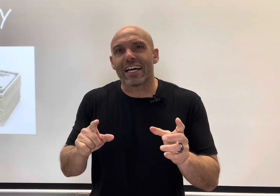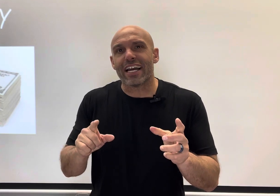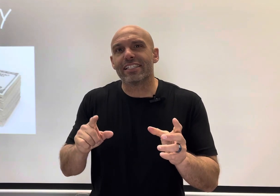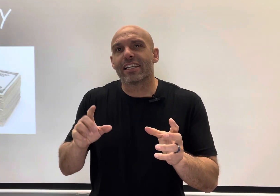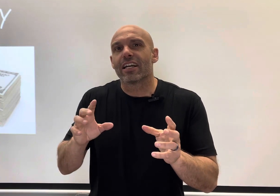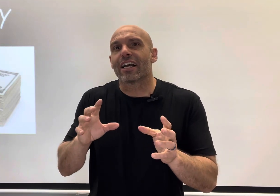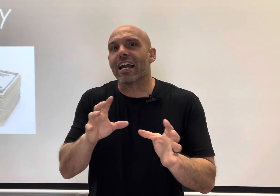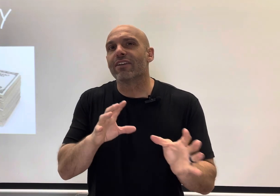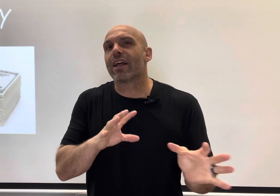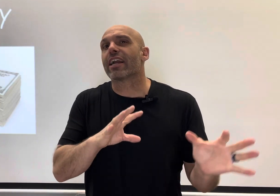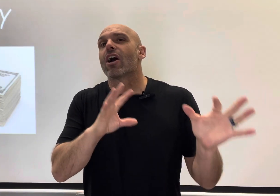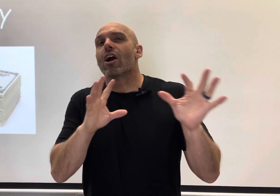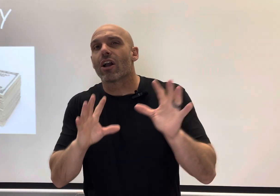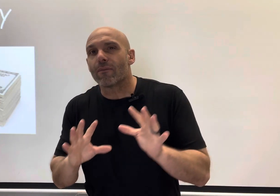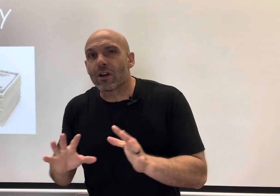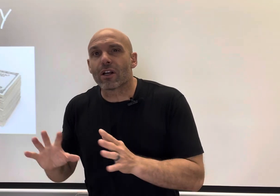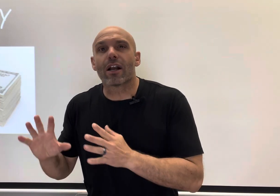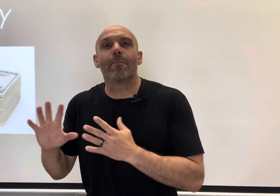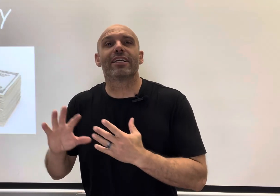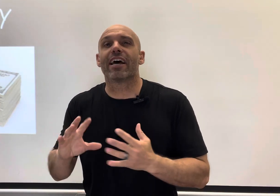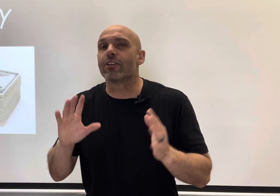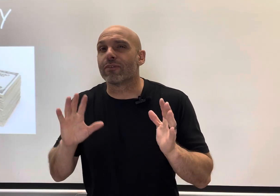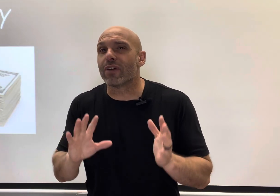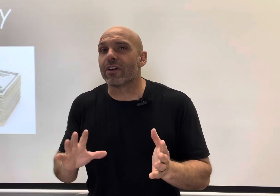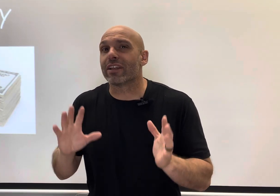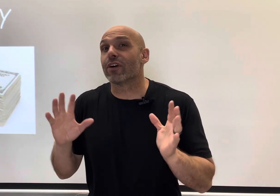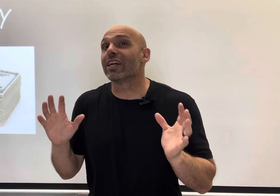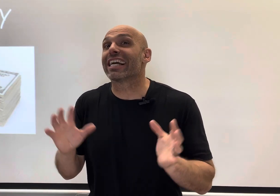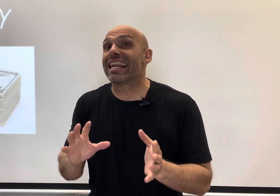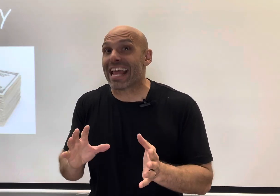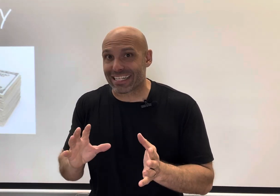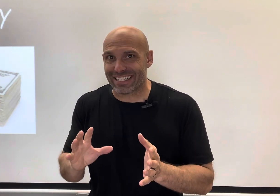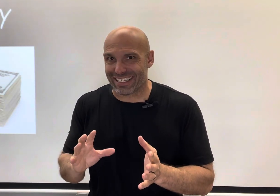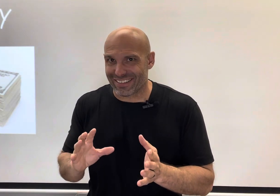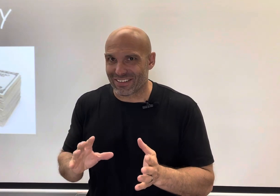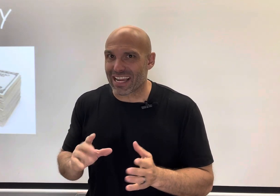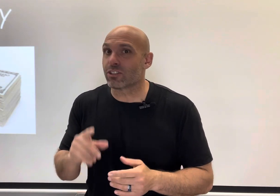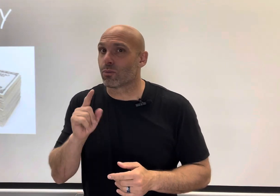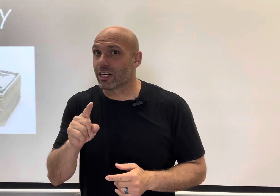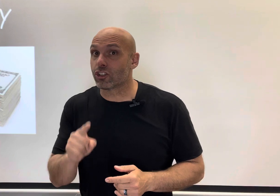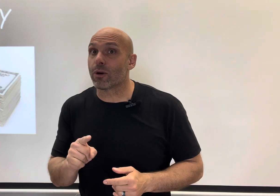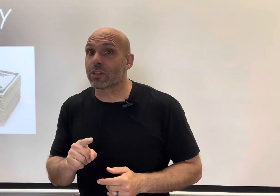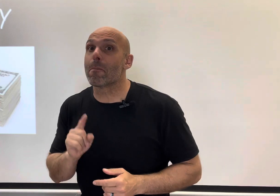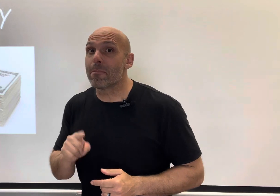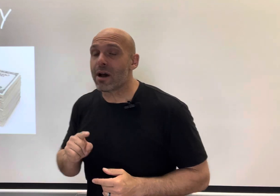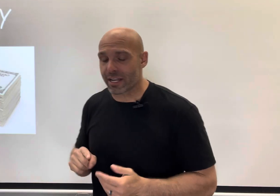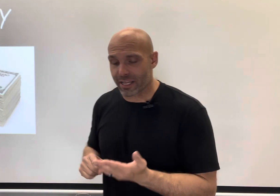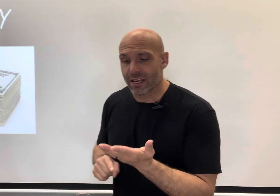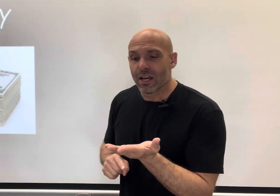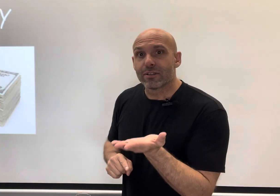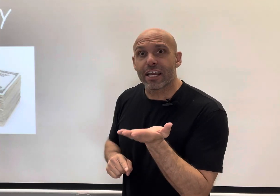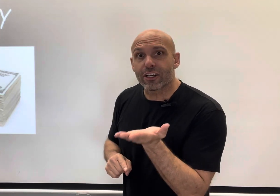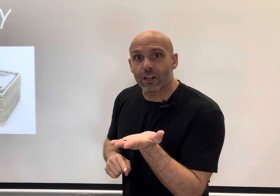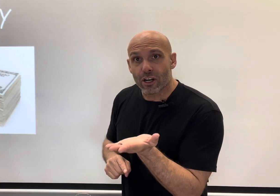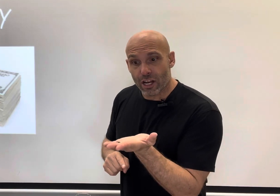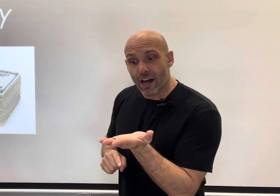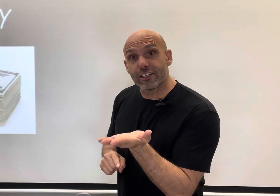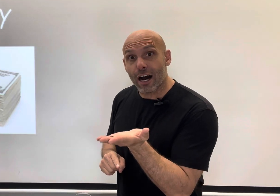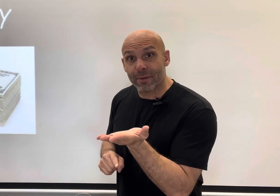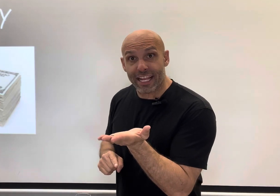signs kind of like come together. They're very connected. Okay, so we're going to start with money. Take your non-dominant